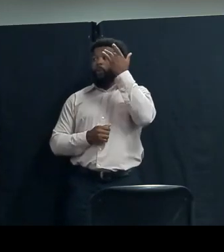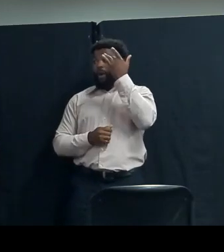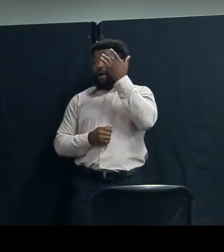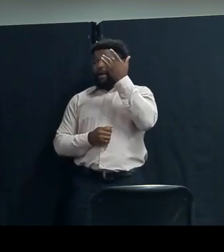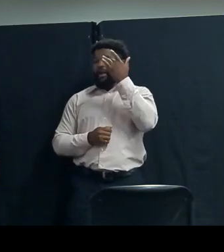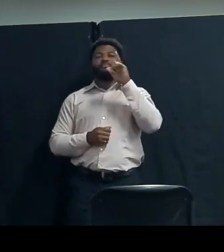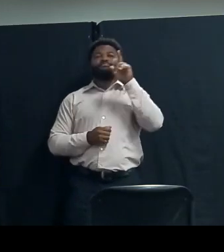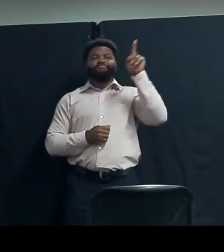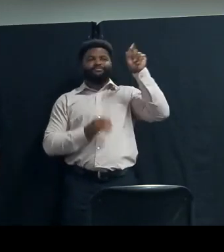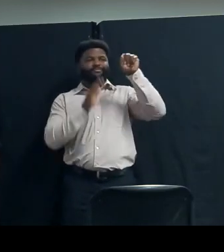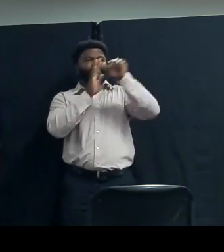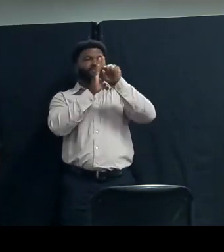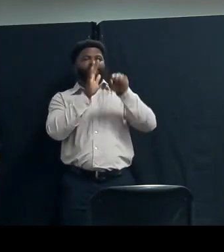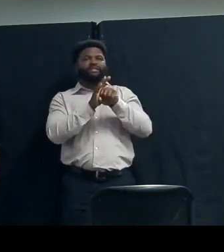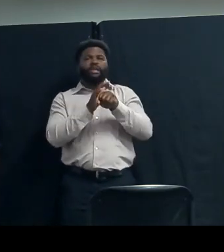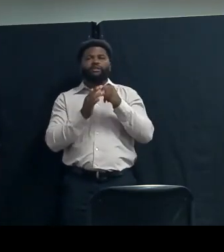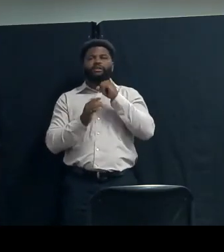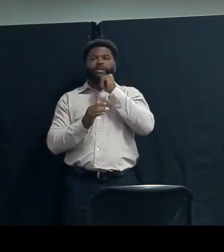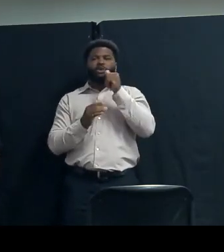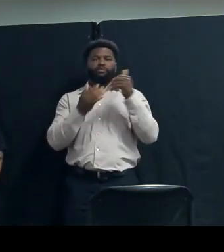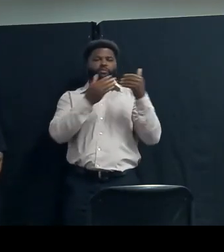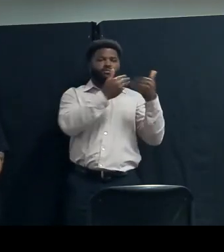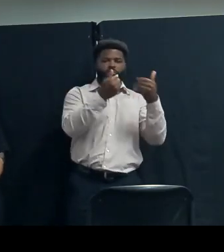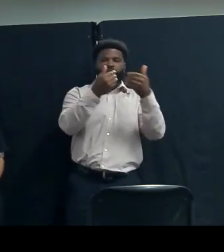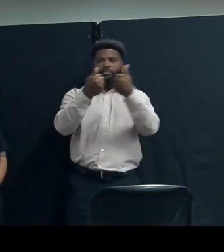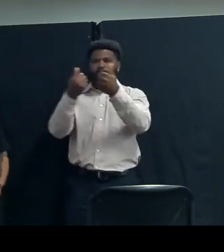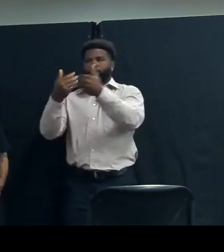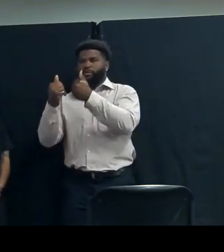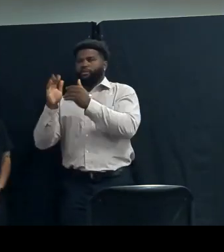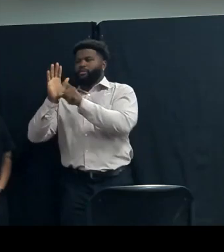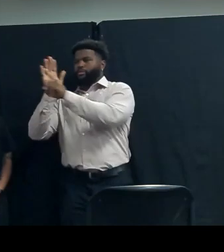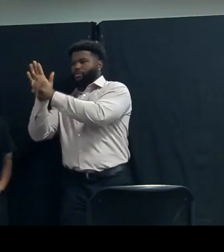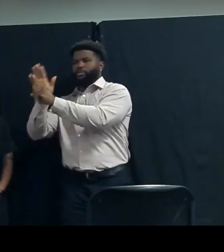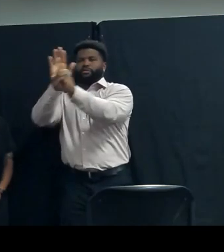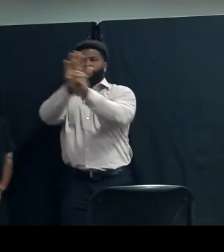state doesn't differentiate a